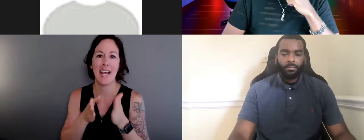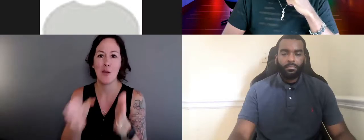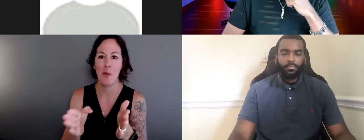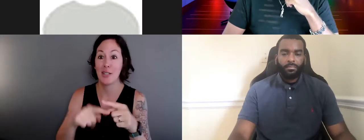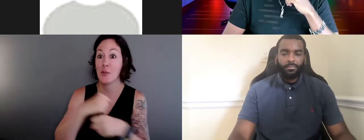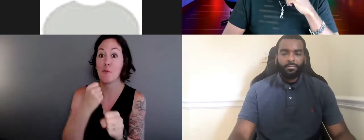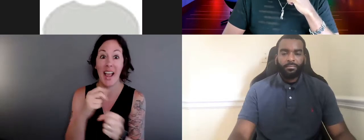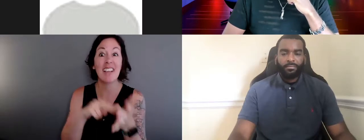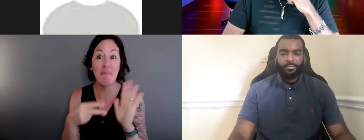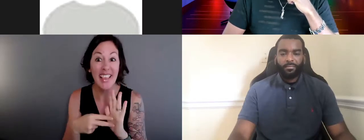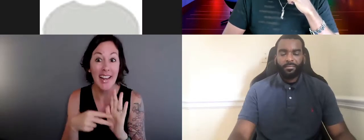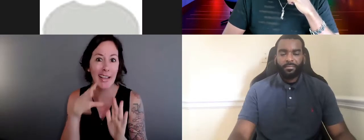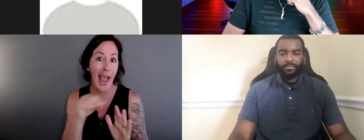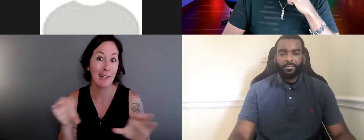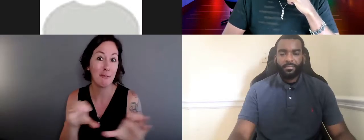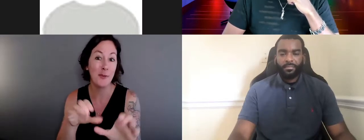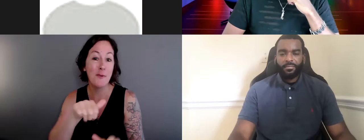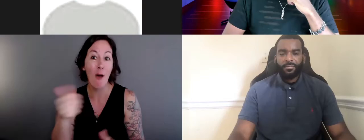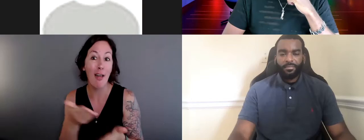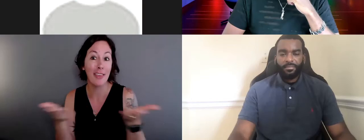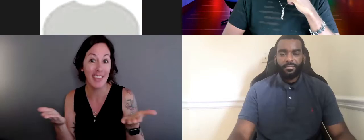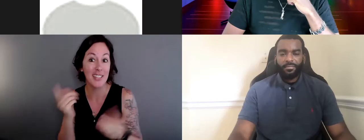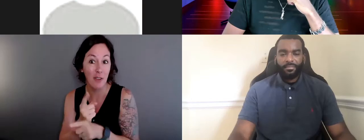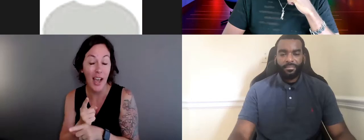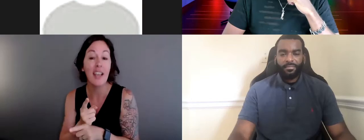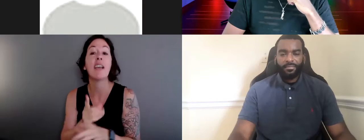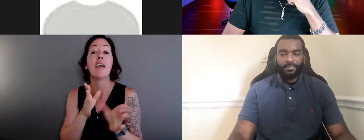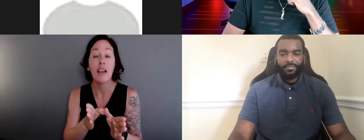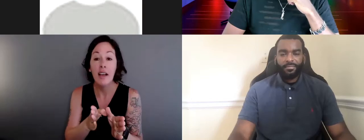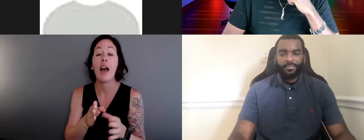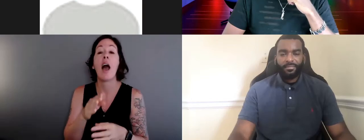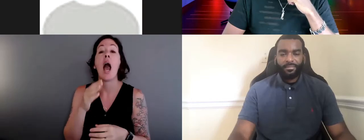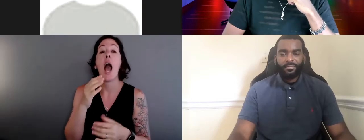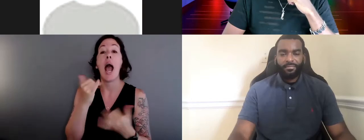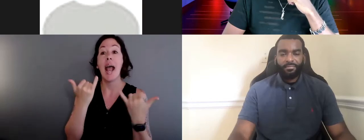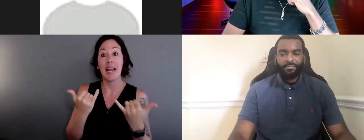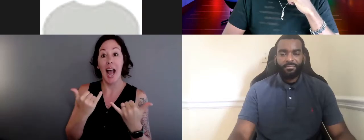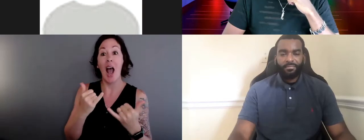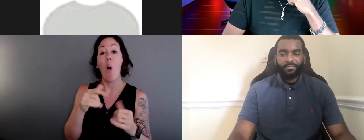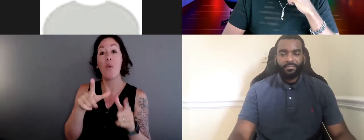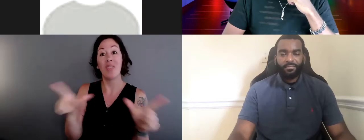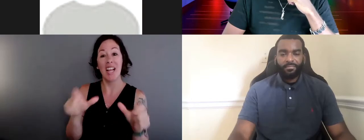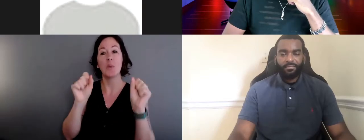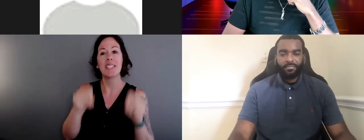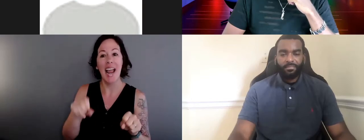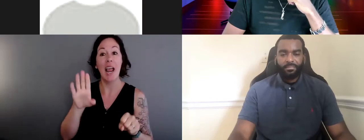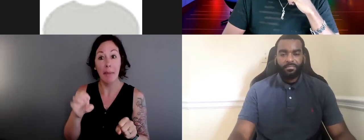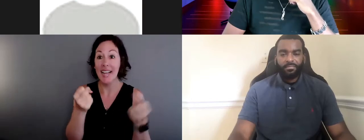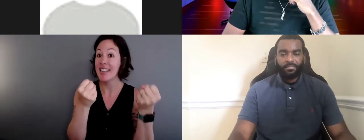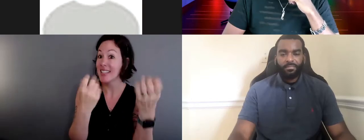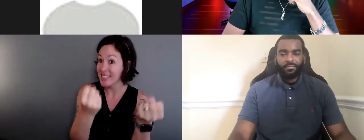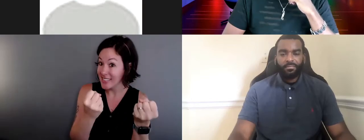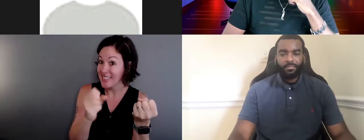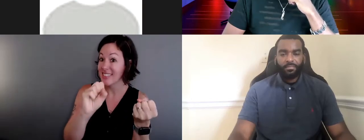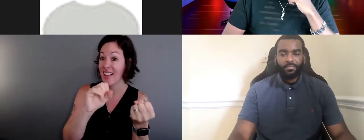parts that can be put together in various ways and can do many things to create meaning.